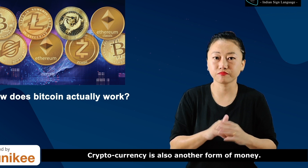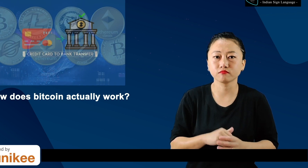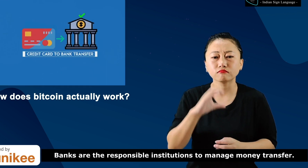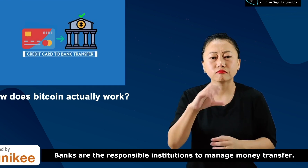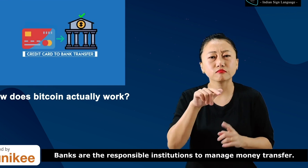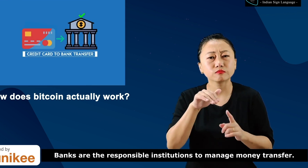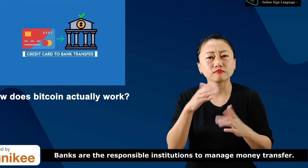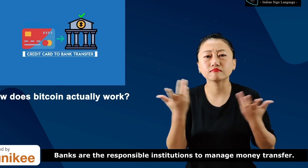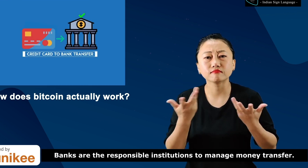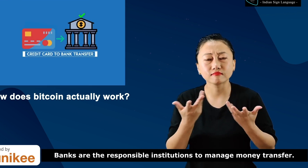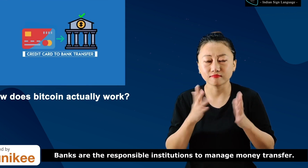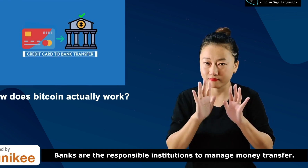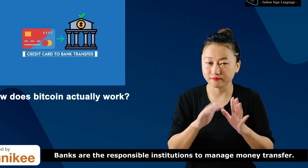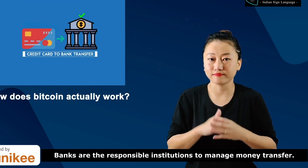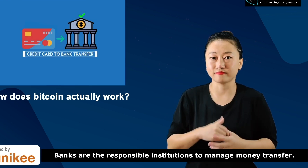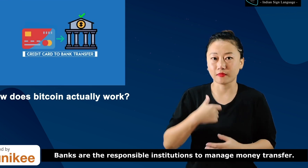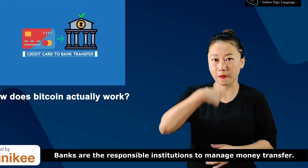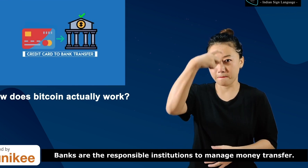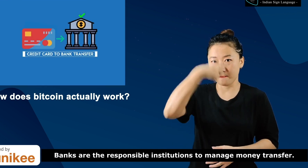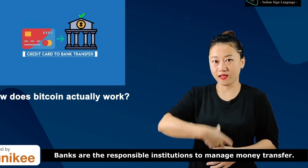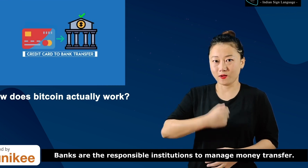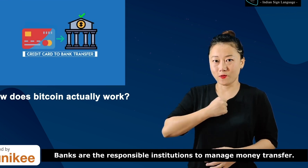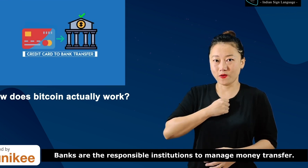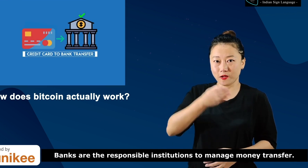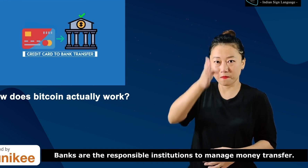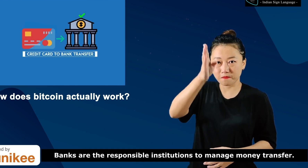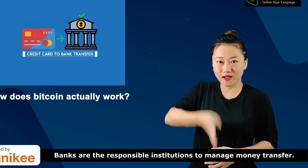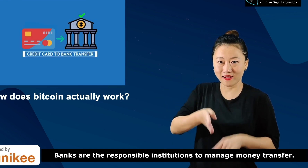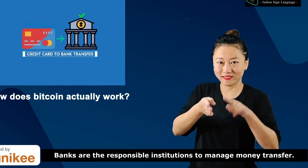Banks are the responsible institutions to manage money transfer